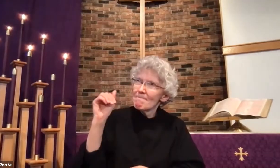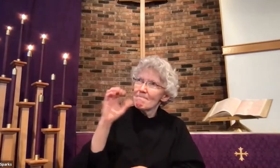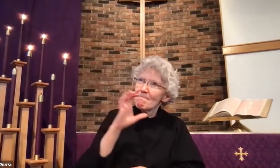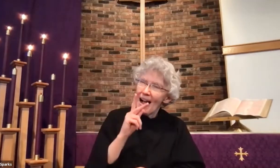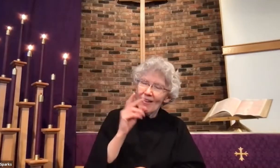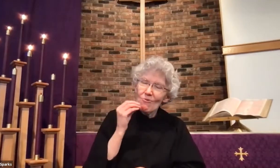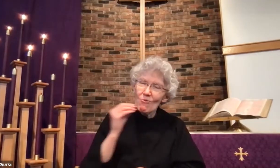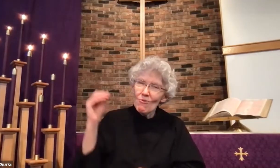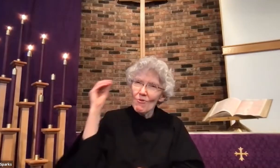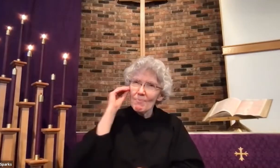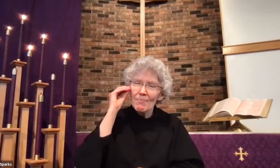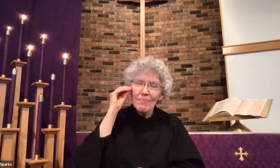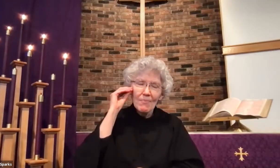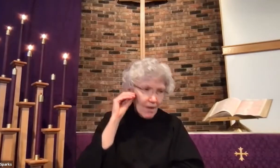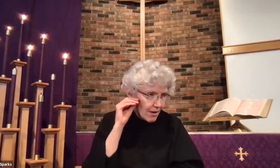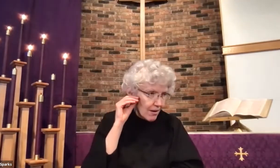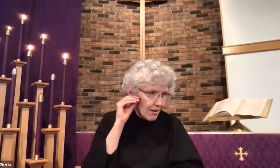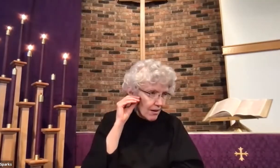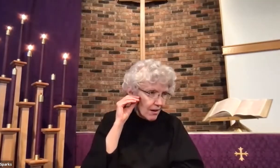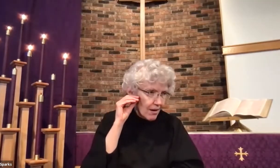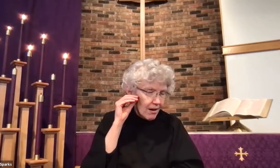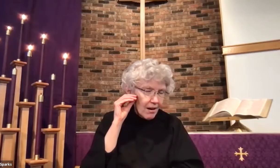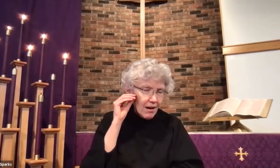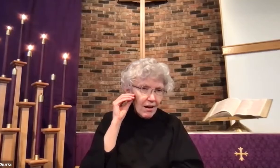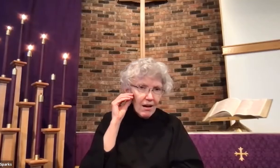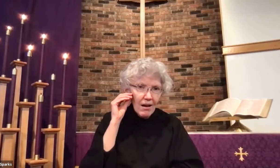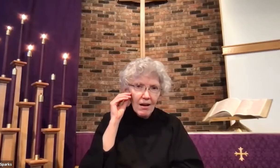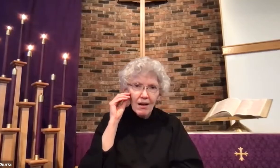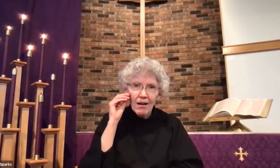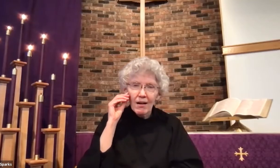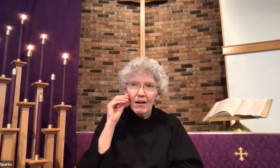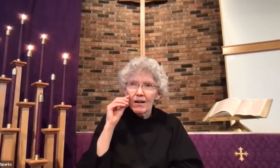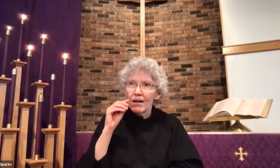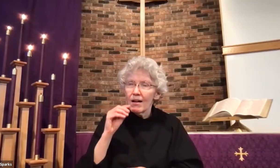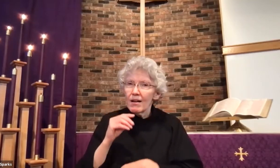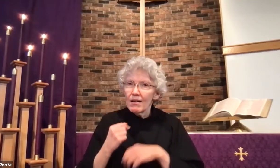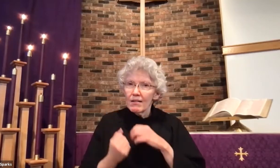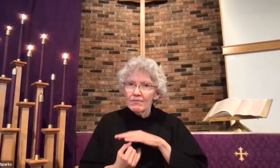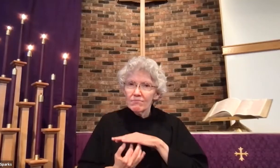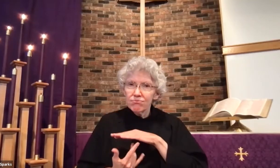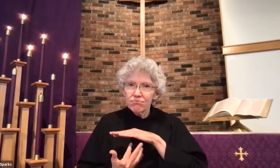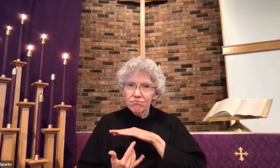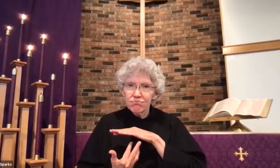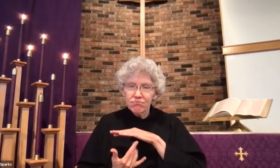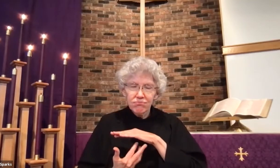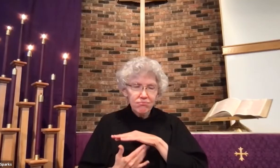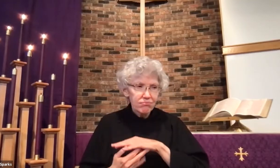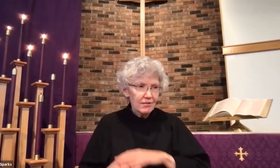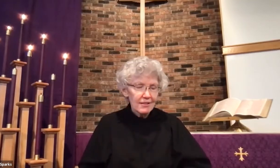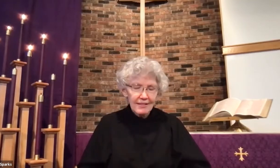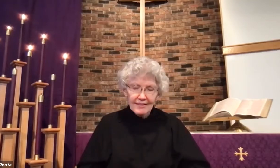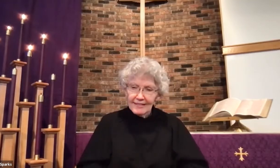and your father killed the best calf to eat. He is happy because his son is back safe and